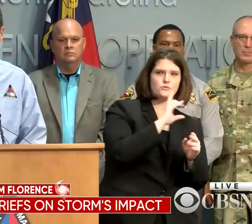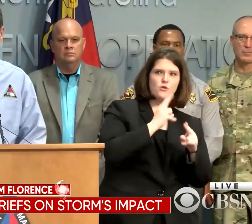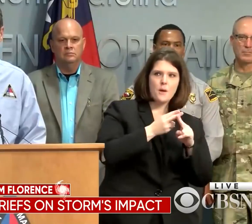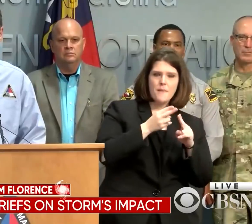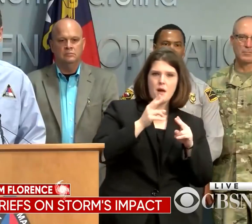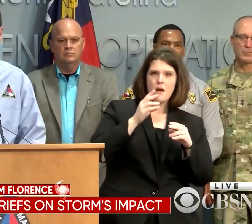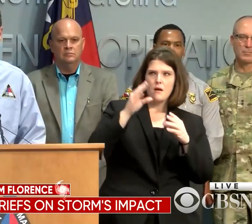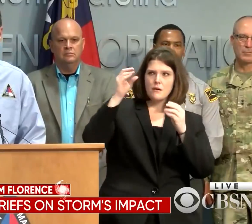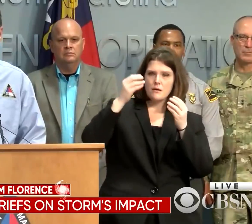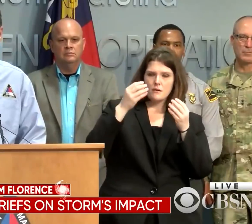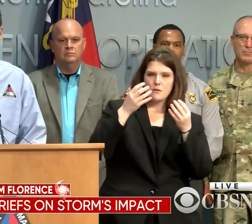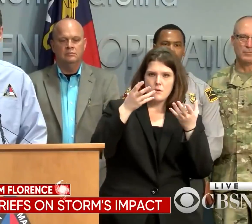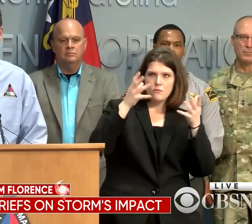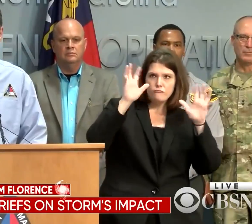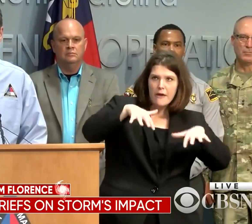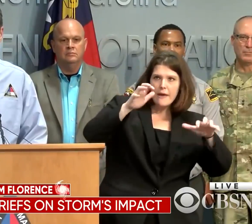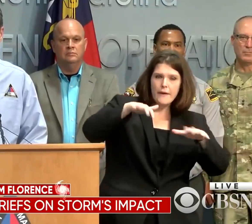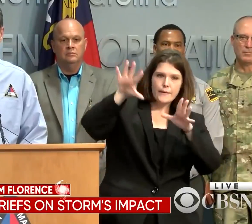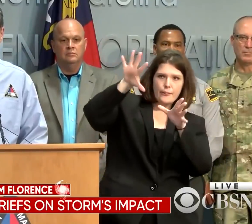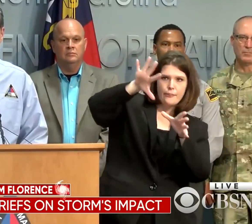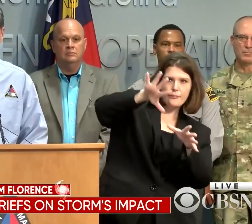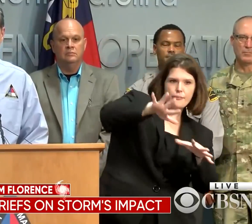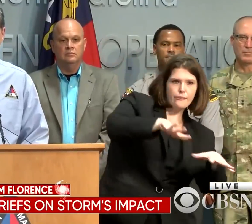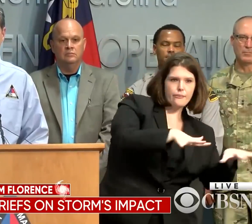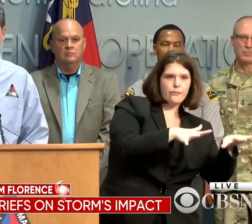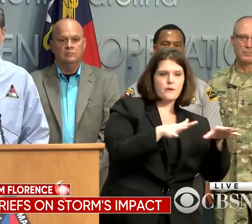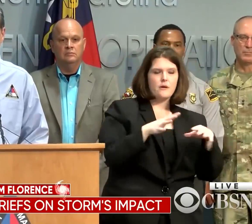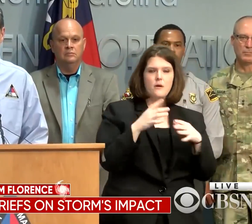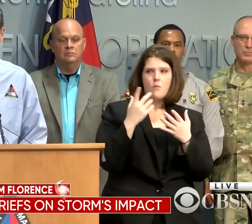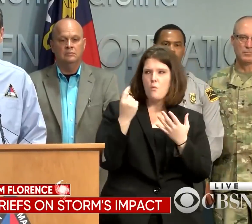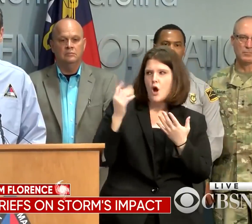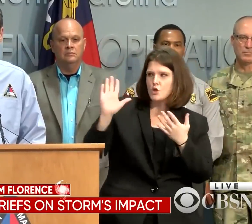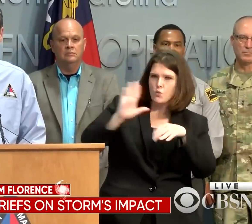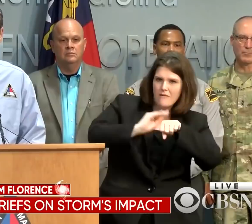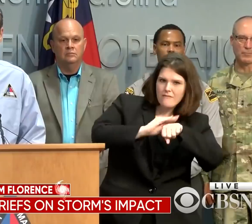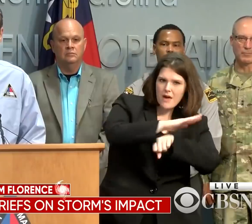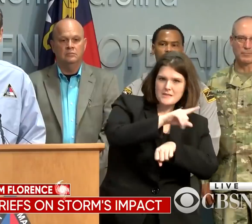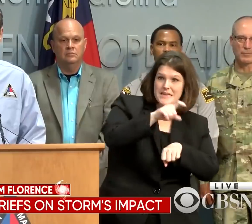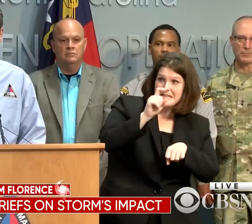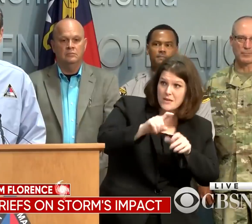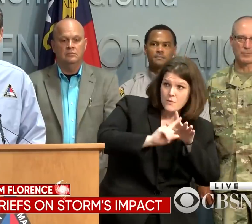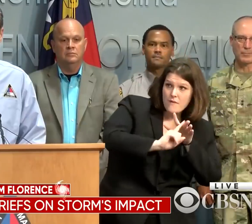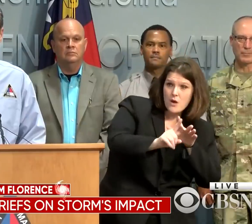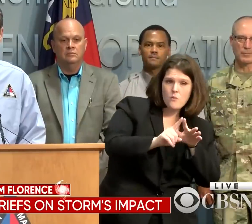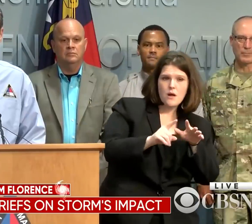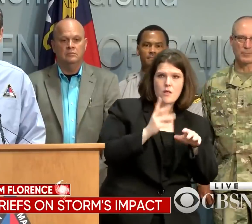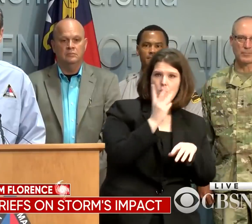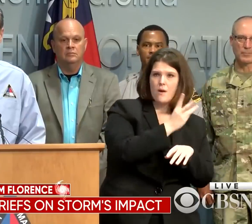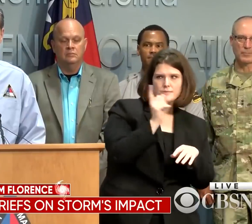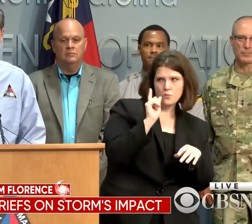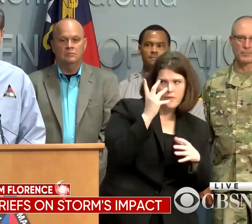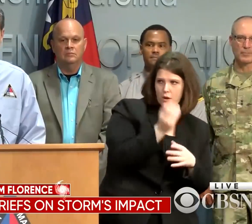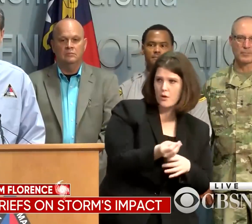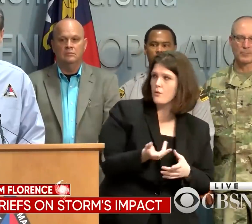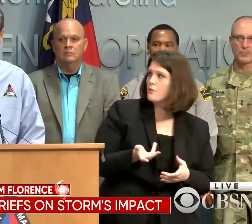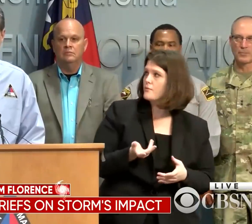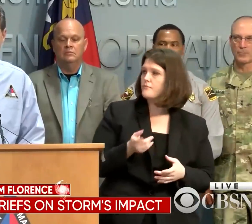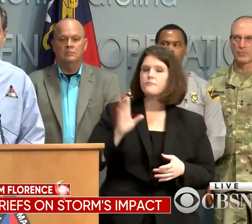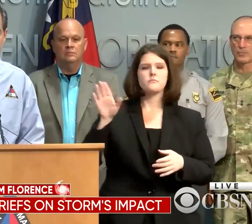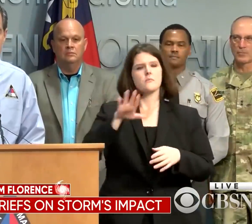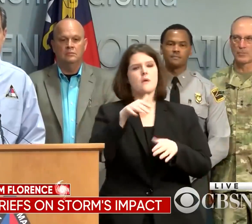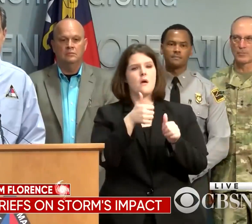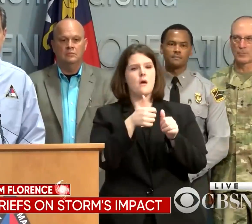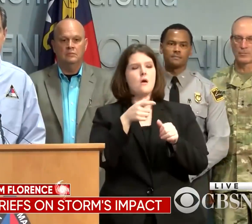that. What's your message to people who might want to or need to evacuate out in the western part of our state?